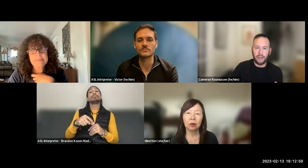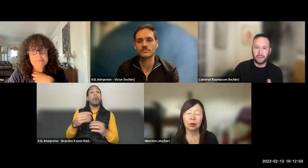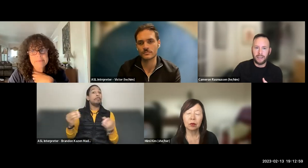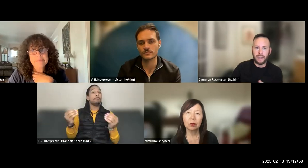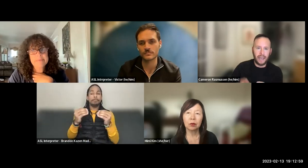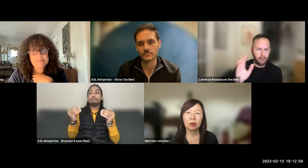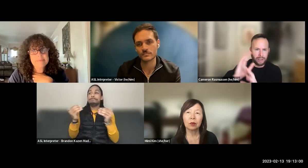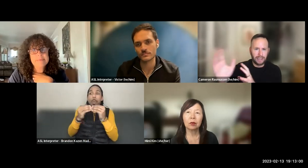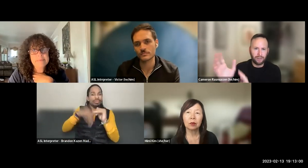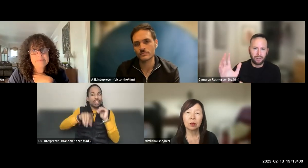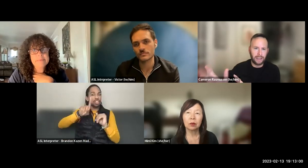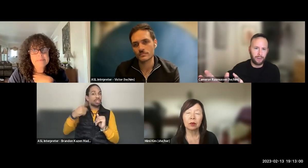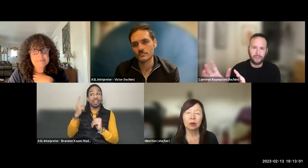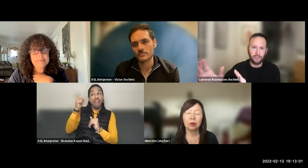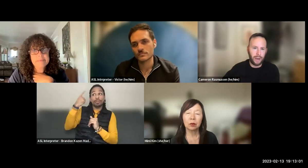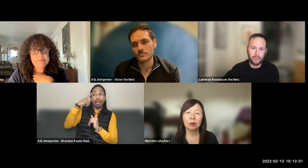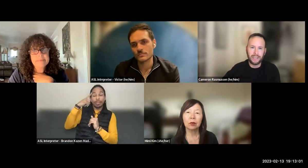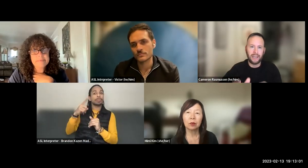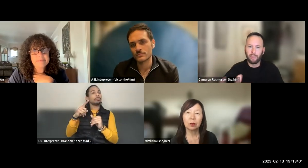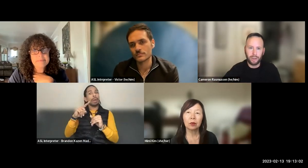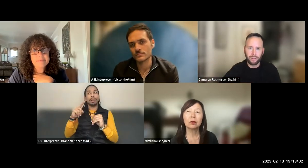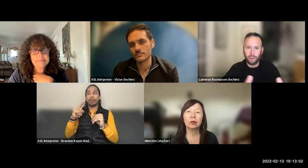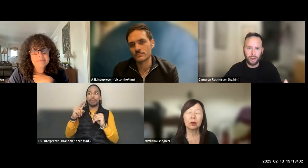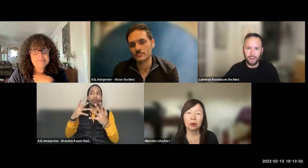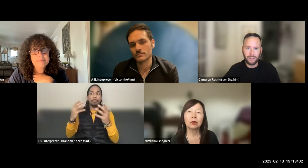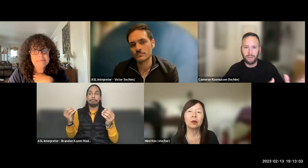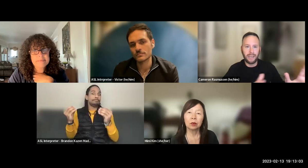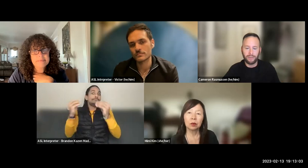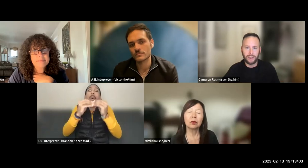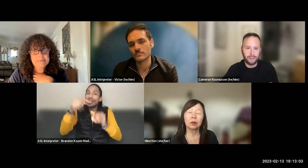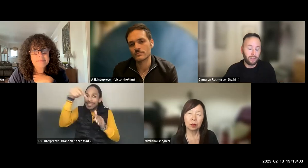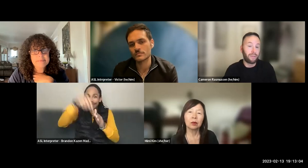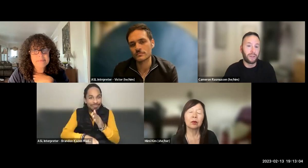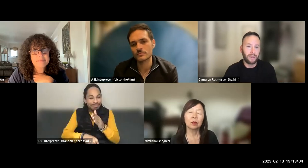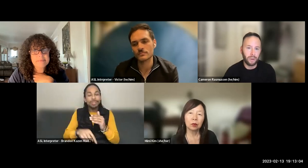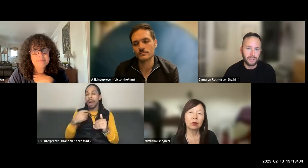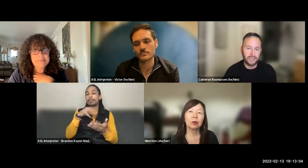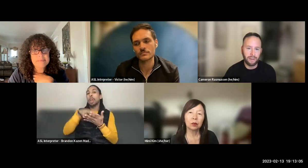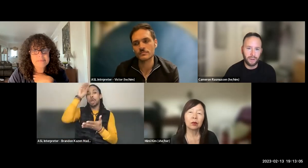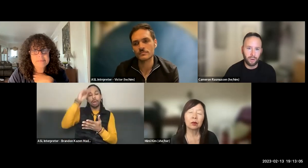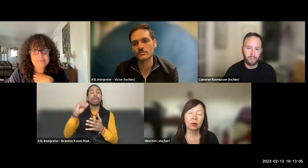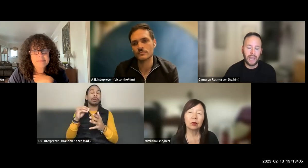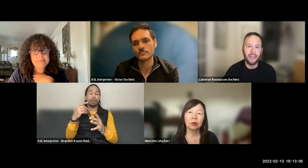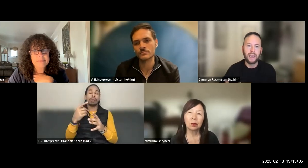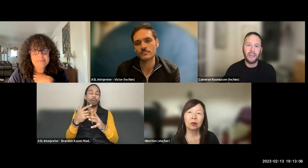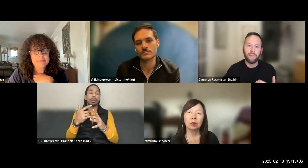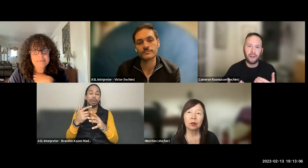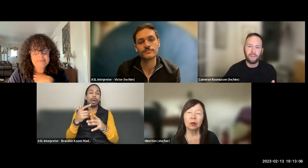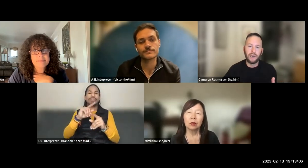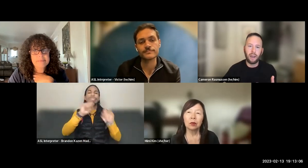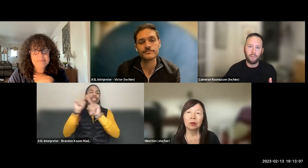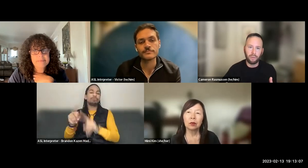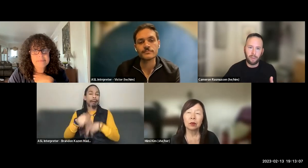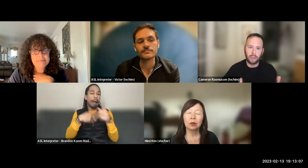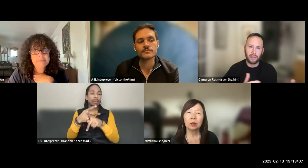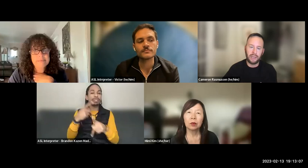in and around the state. And I had originally sort of thought that was from Gramsci, and I'm learning from you all that there's many different origins to that framework. But I have found it a